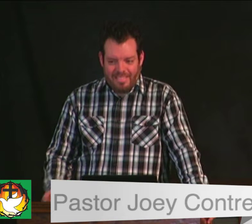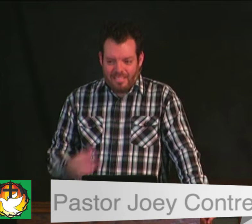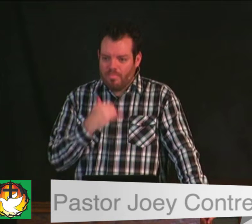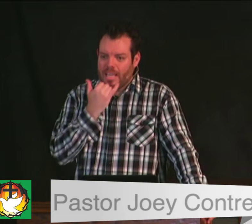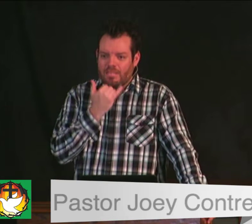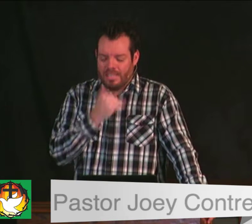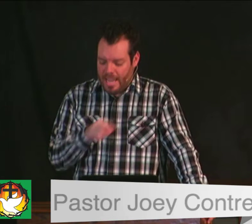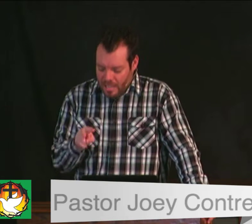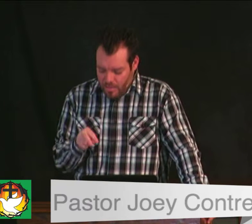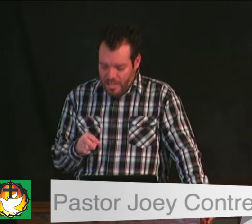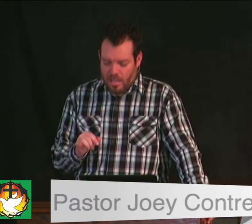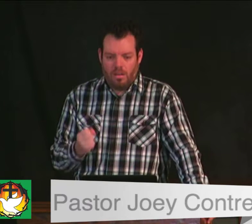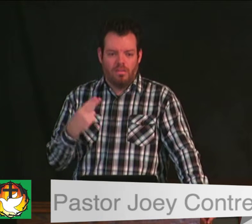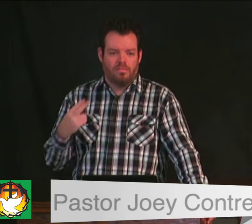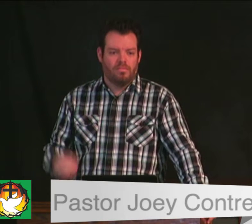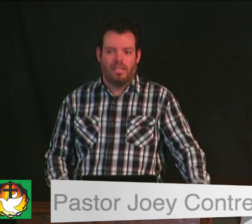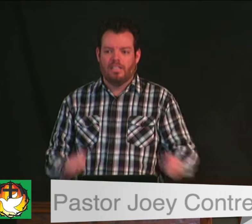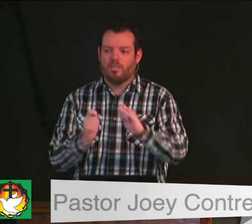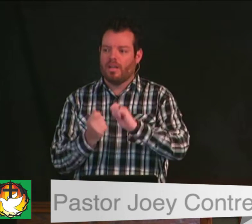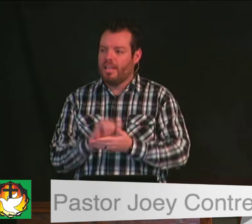I'm making a mistake and I read it like, oh, I need to correct that.